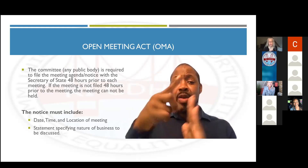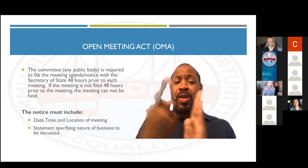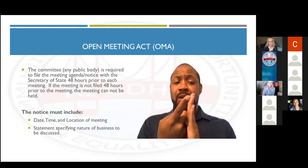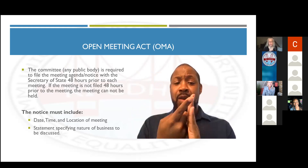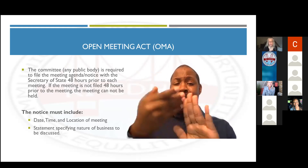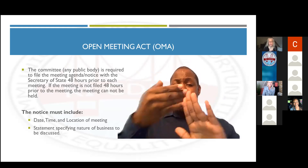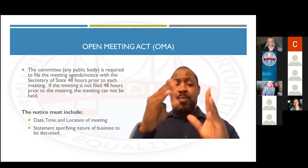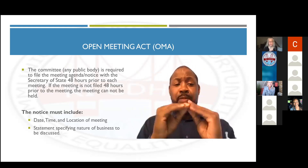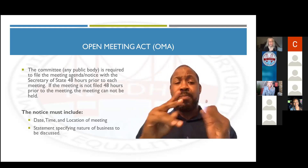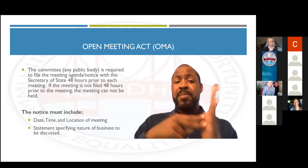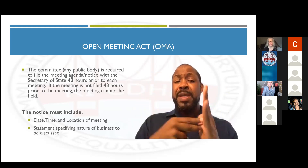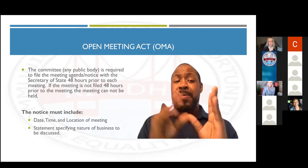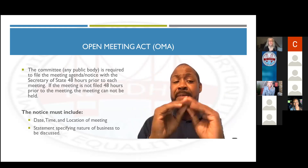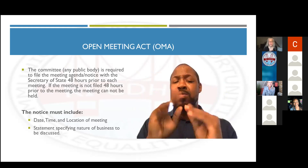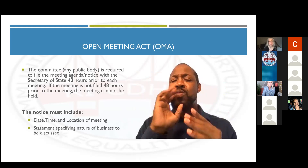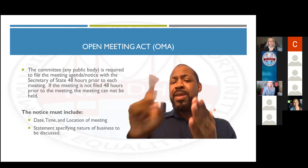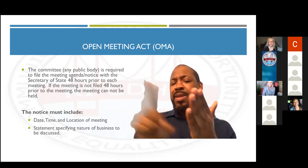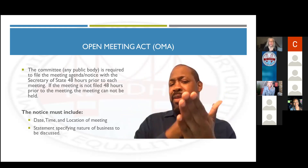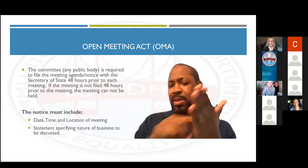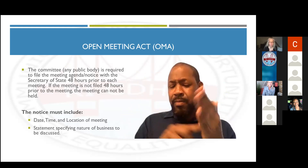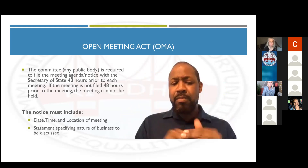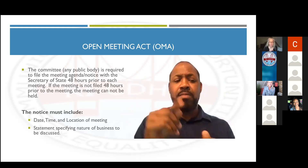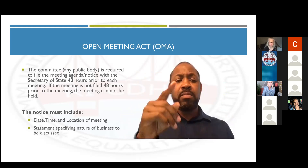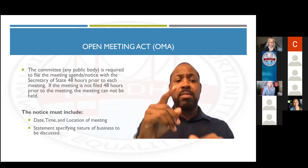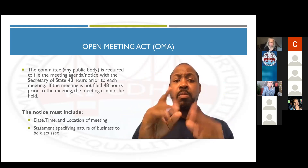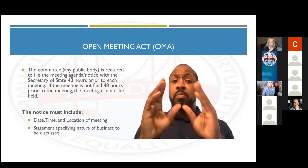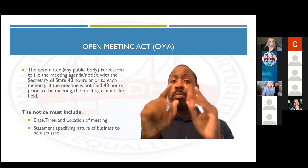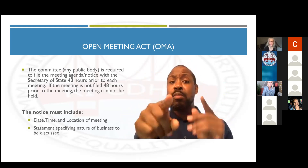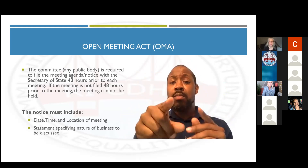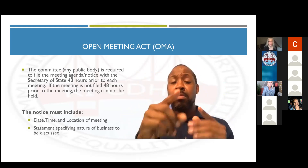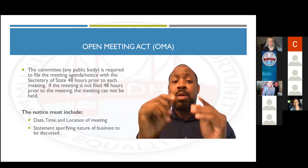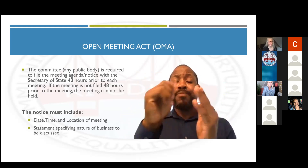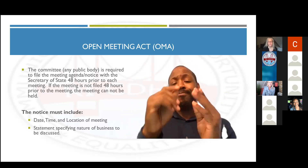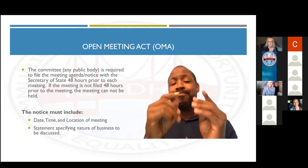prior, the meeting then cannot be held. We would need to cancel.